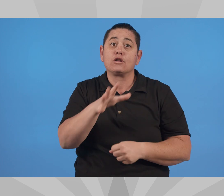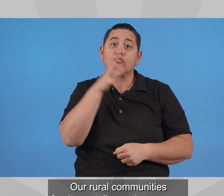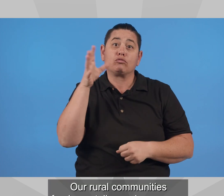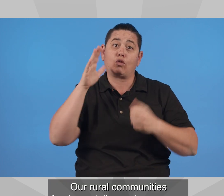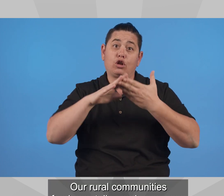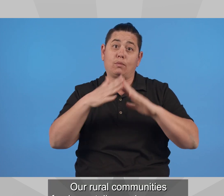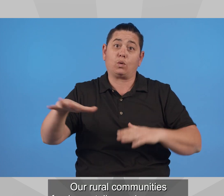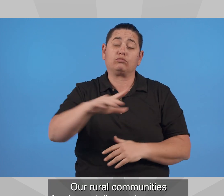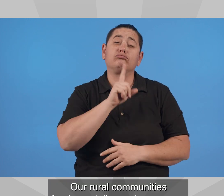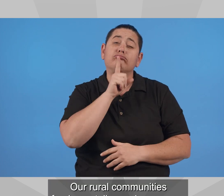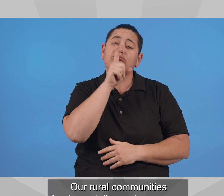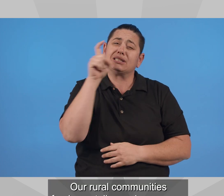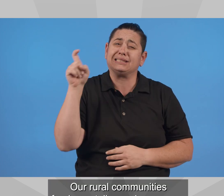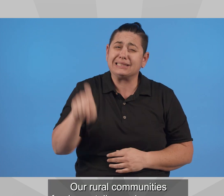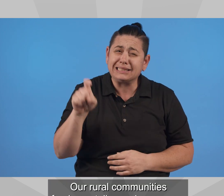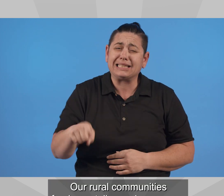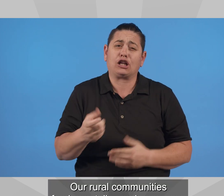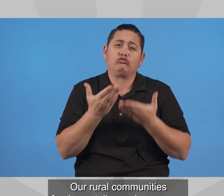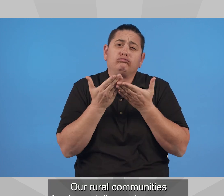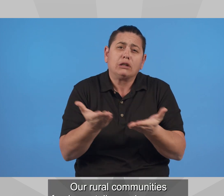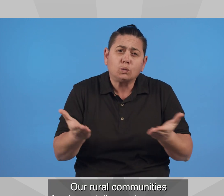Our rural communities fundamentally need resources,